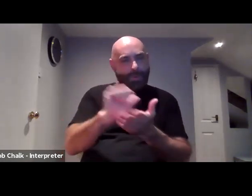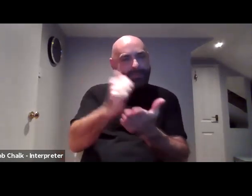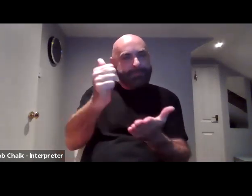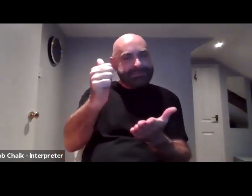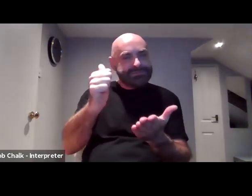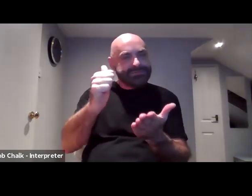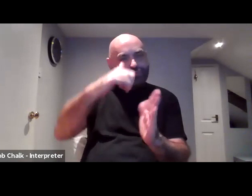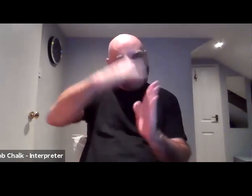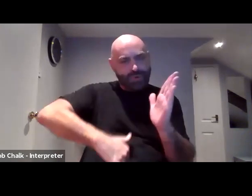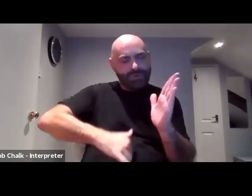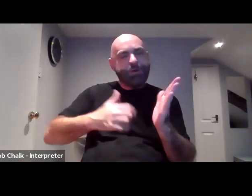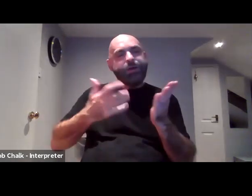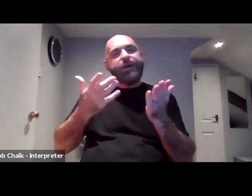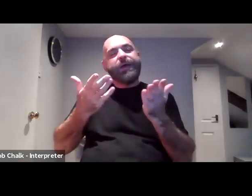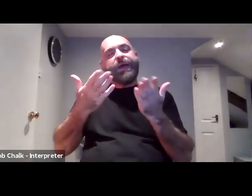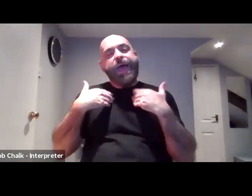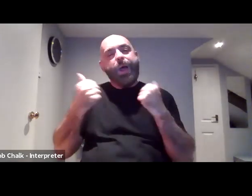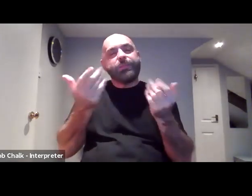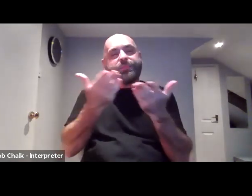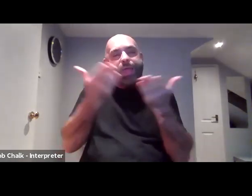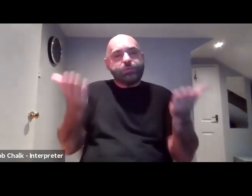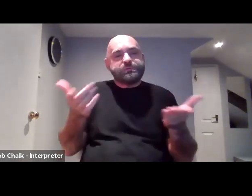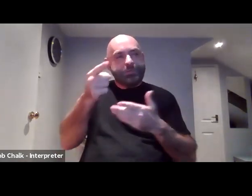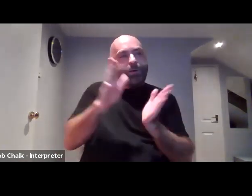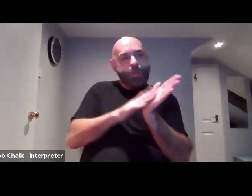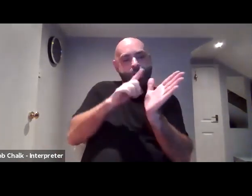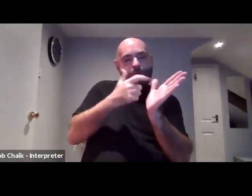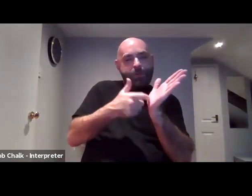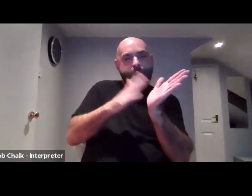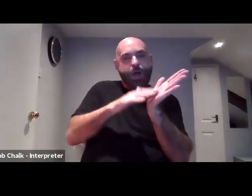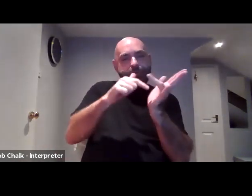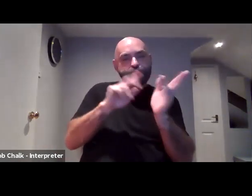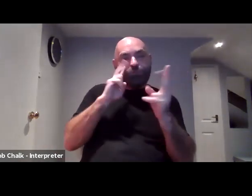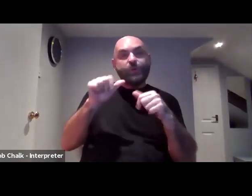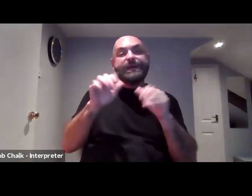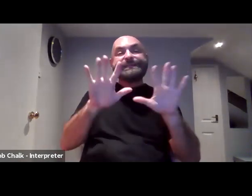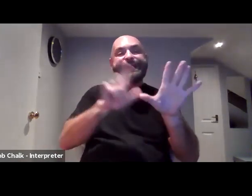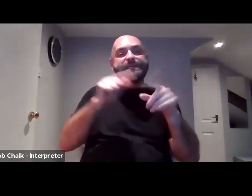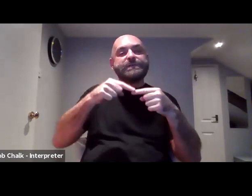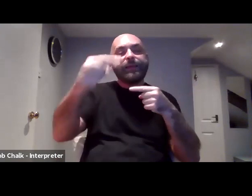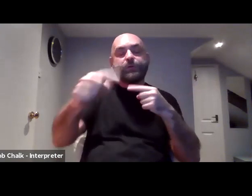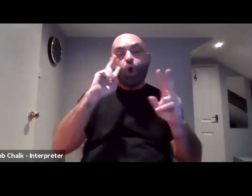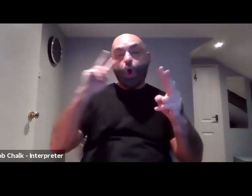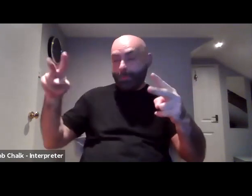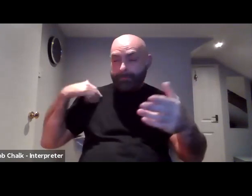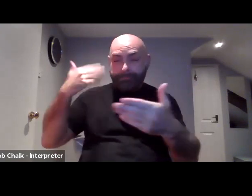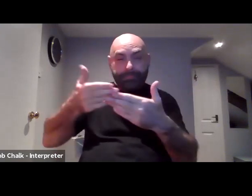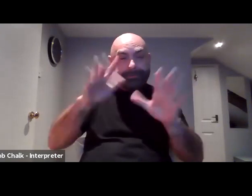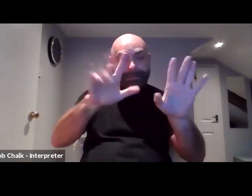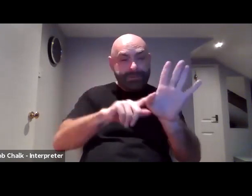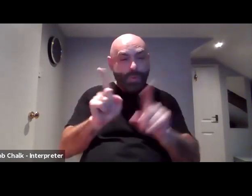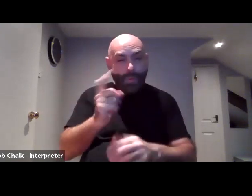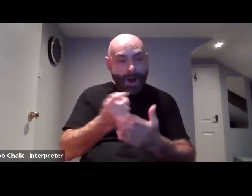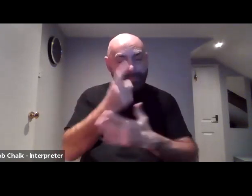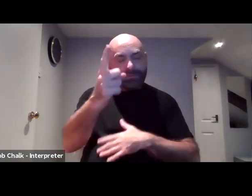a report, Health Equity in England, the Marmot Review 10 years on, looking back at what had happened.